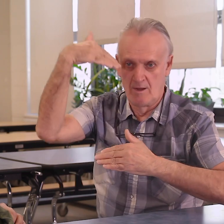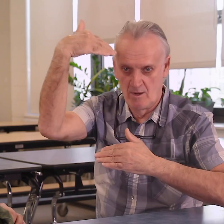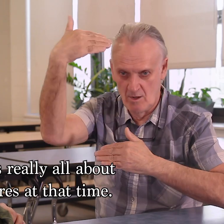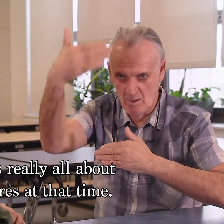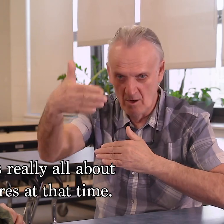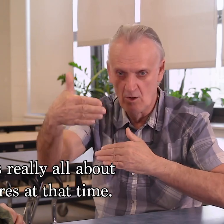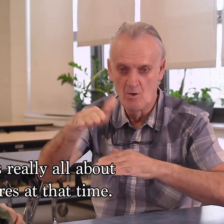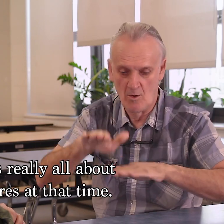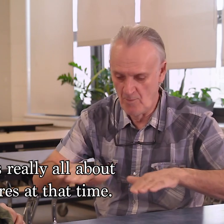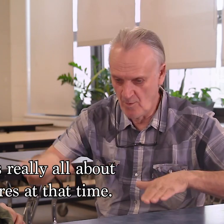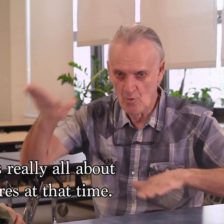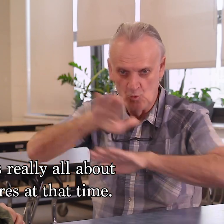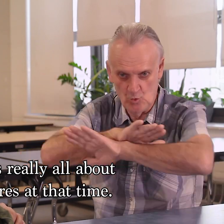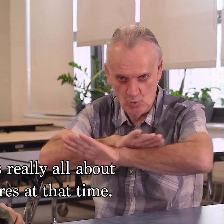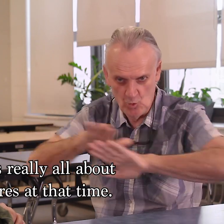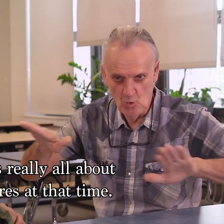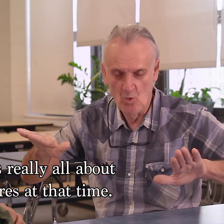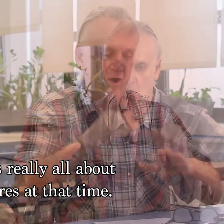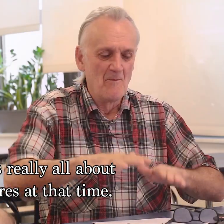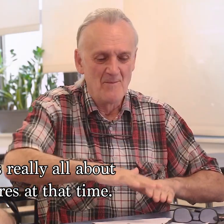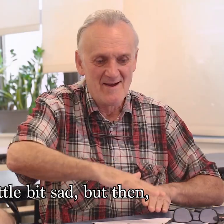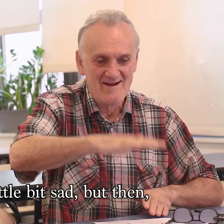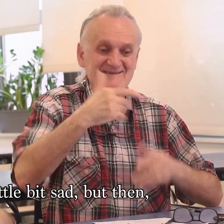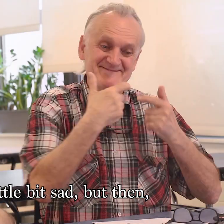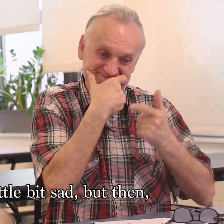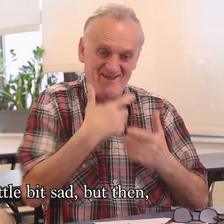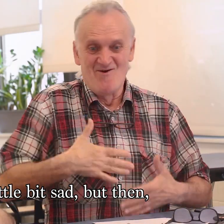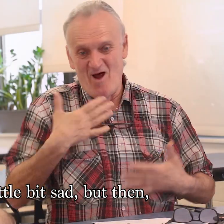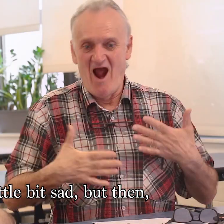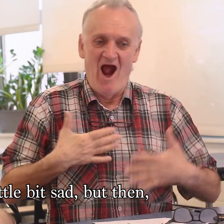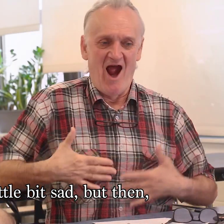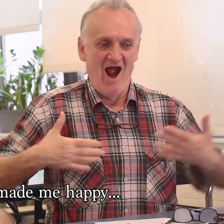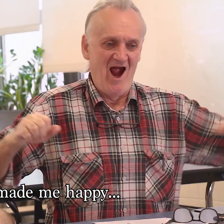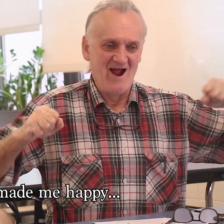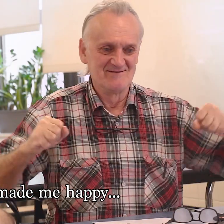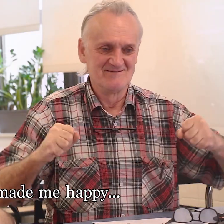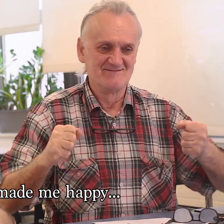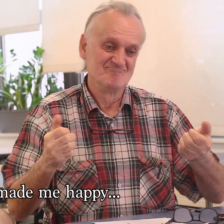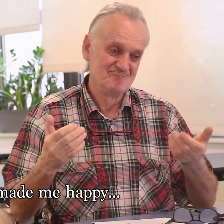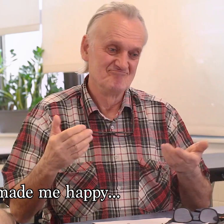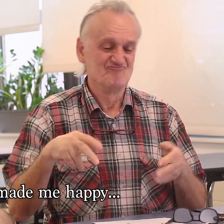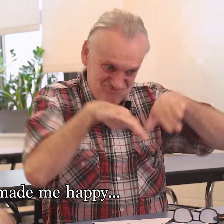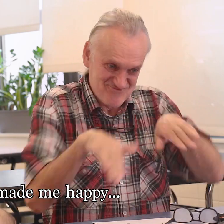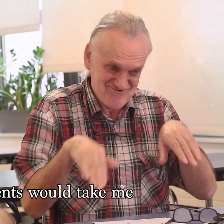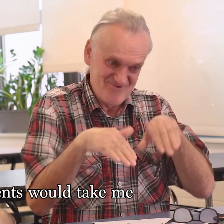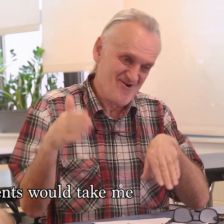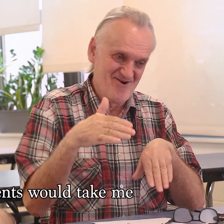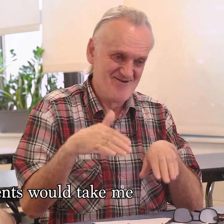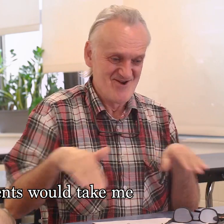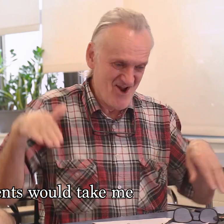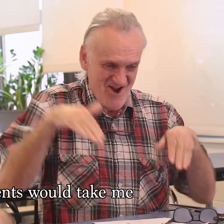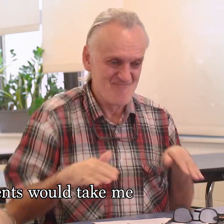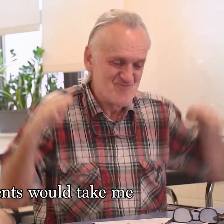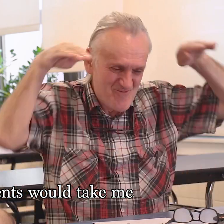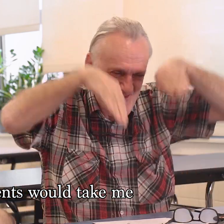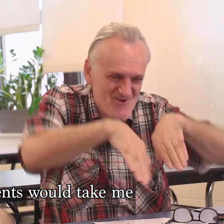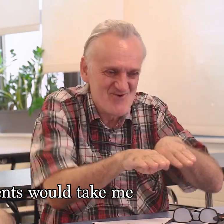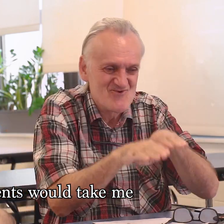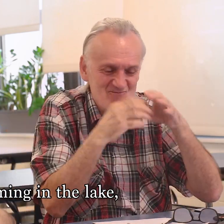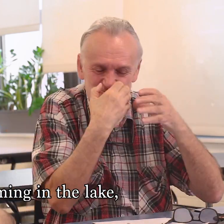it was really all about pictures at that time. It was a little bit sad, but then what made me happy, my parents would take me swimming